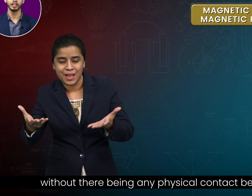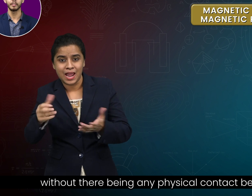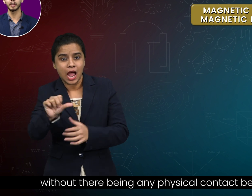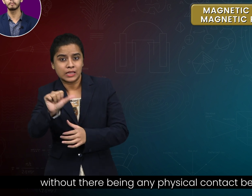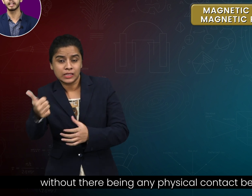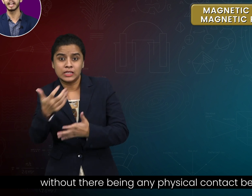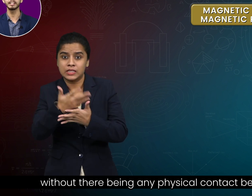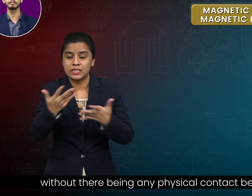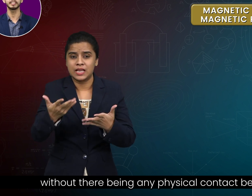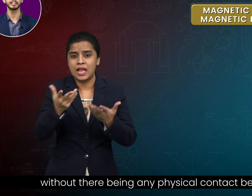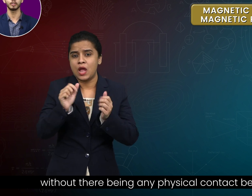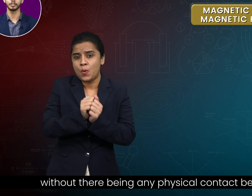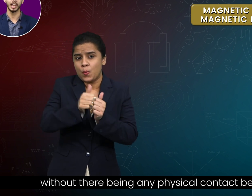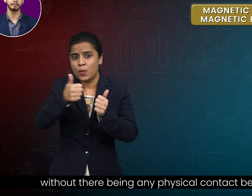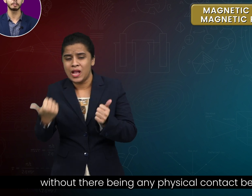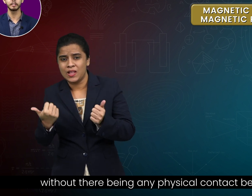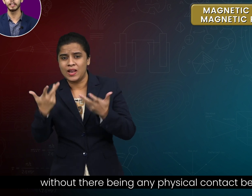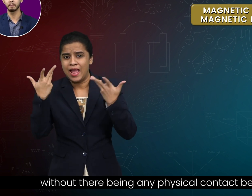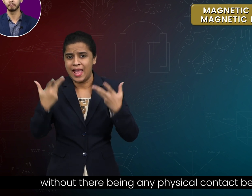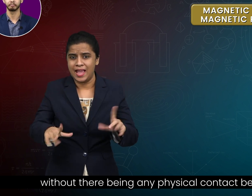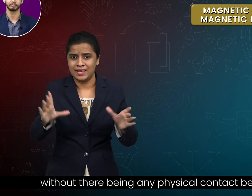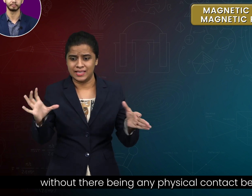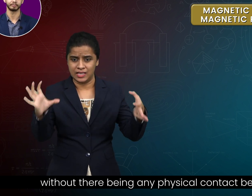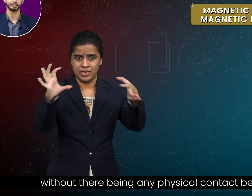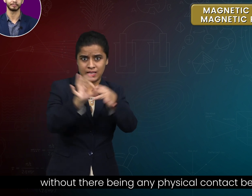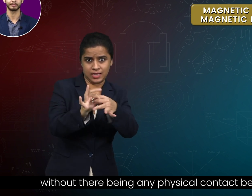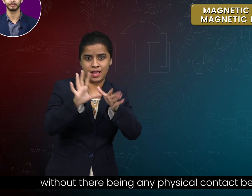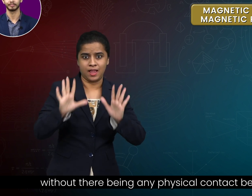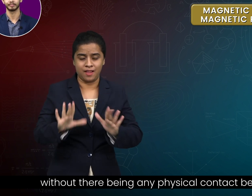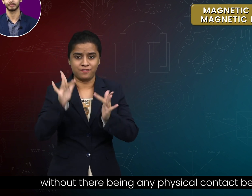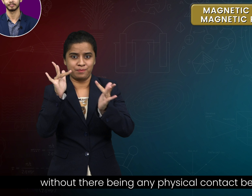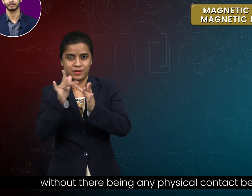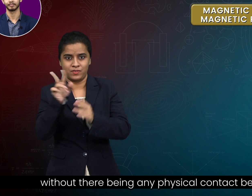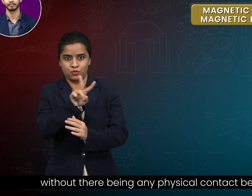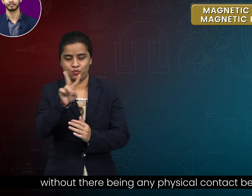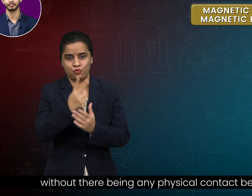without there being any physical contact between them.